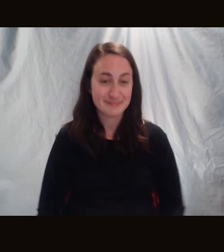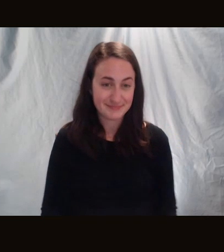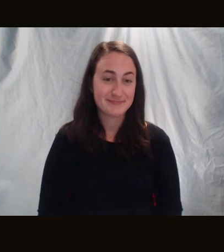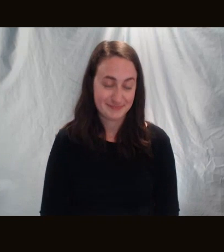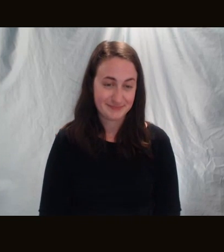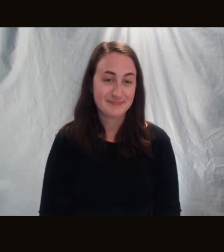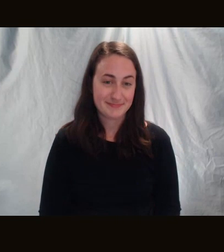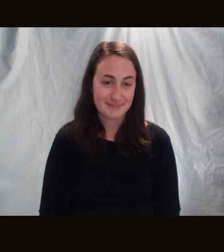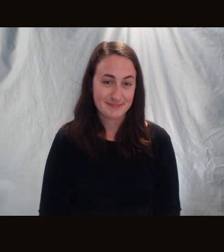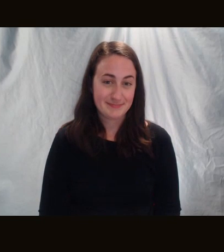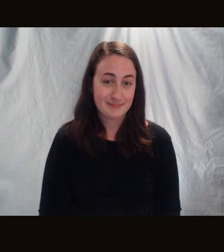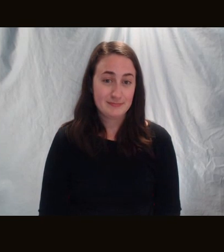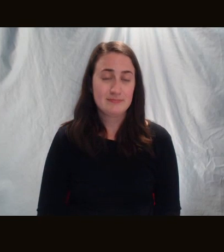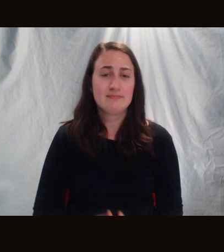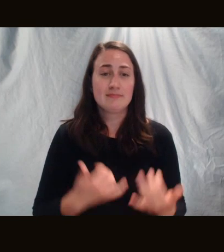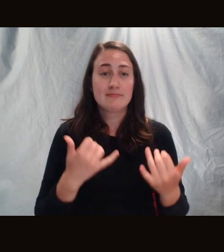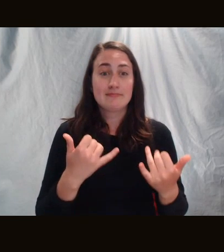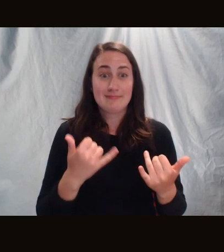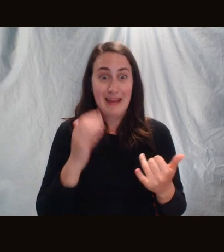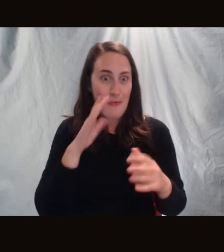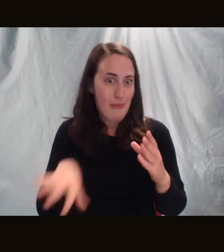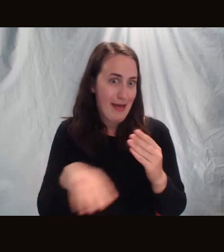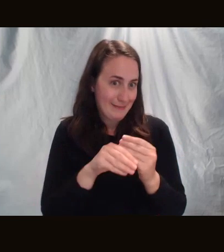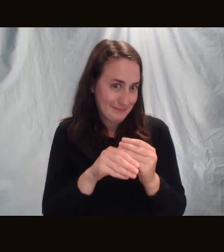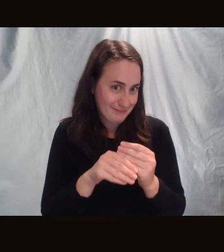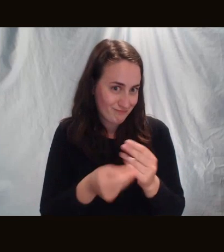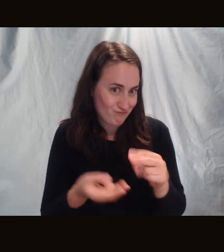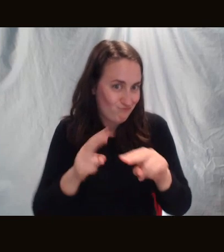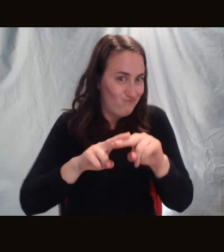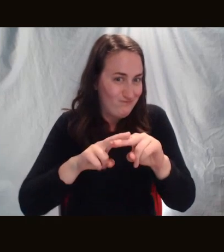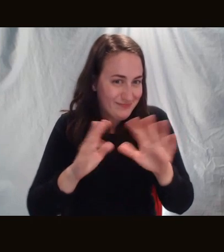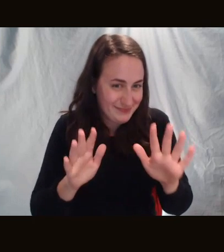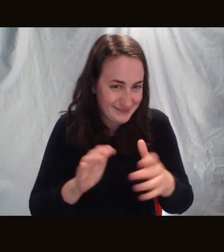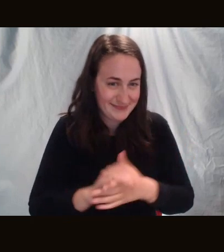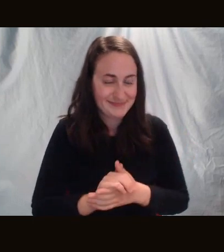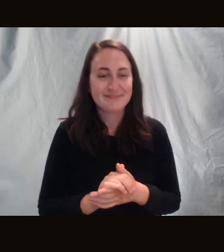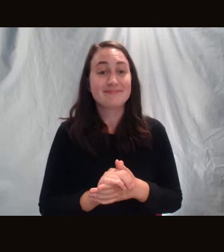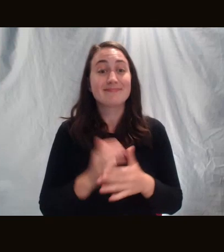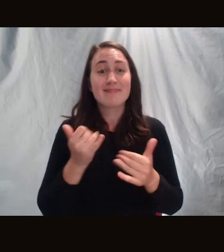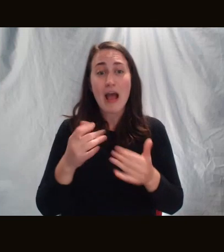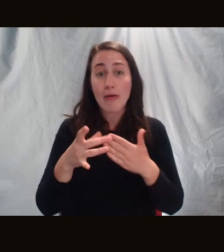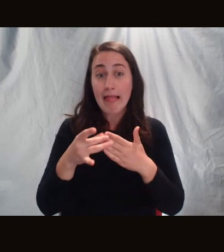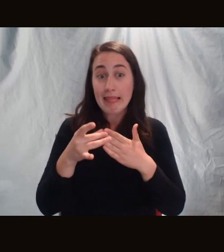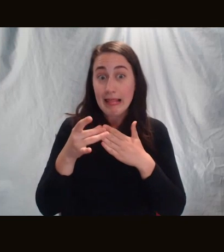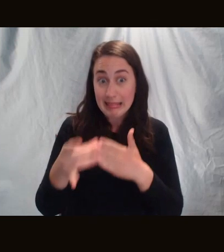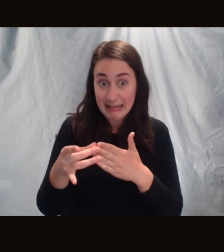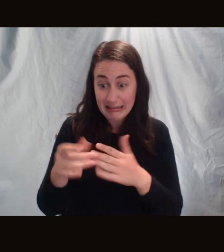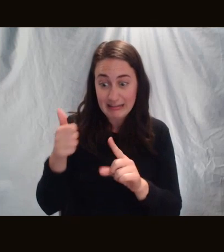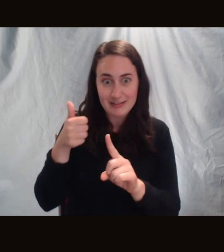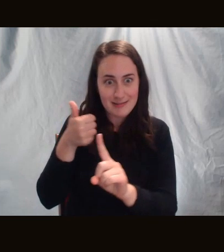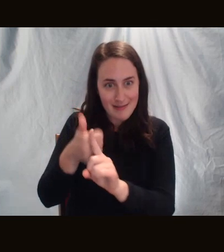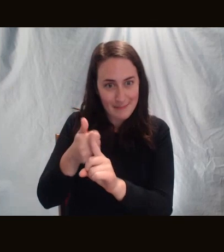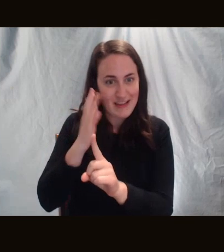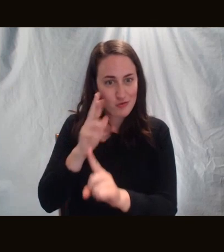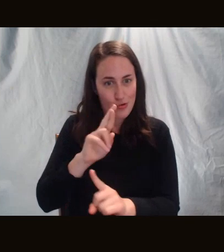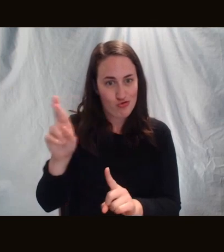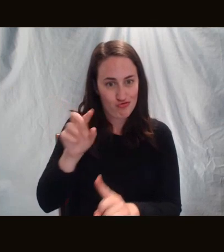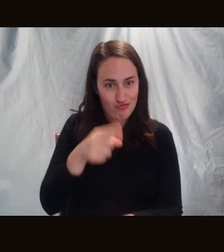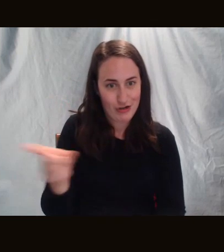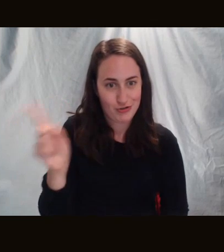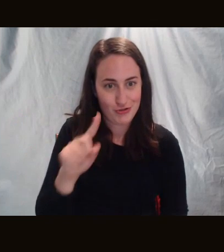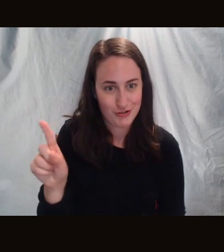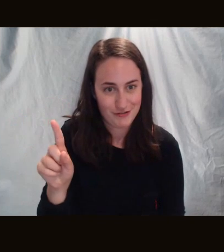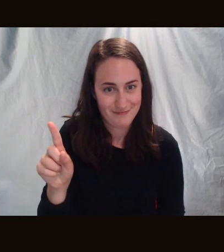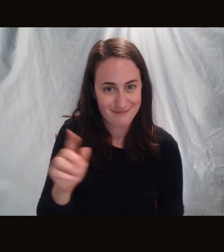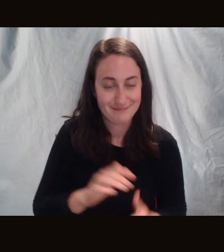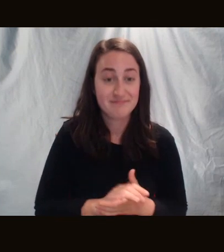Now, we're going to add on top of that, giving the opportunity for the leads to practice the right turn. Notice how the right turn is the same